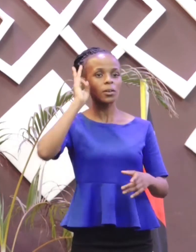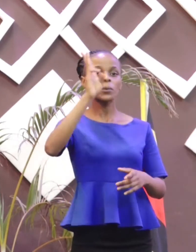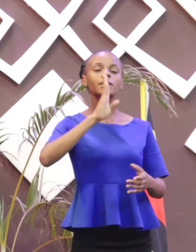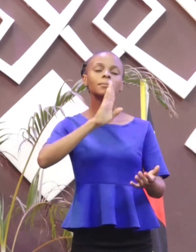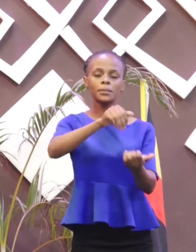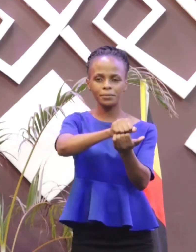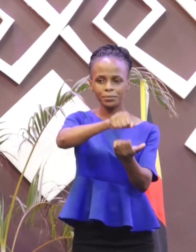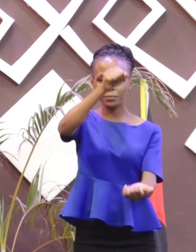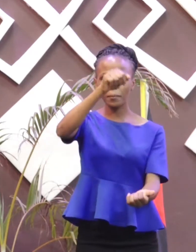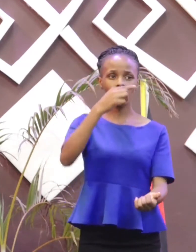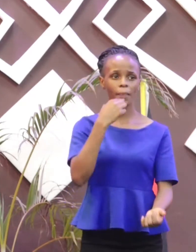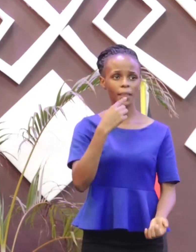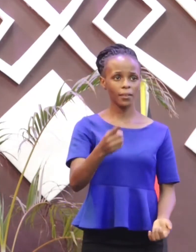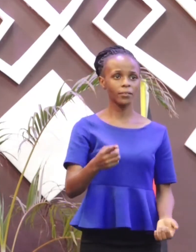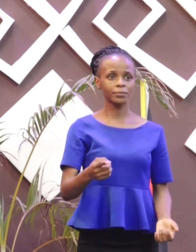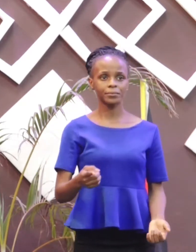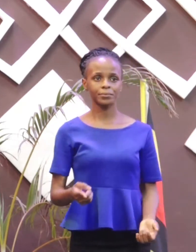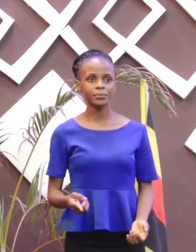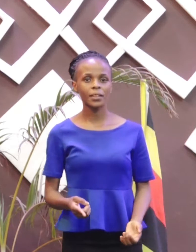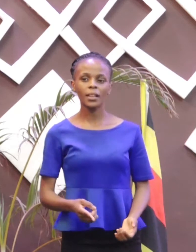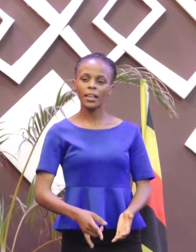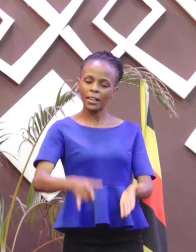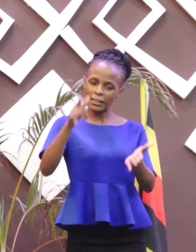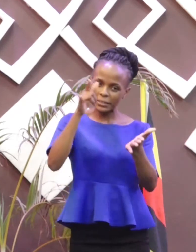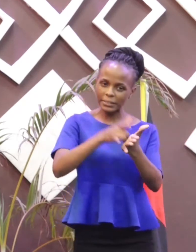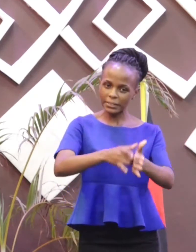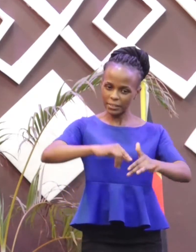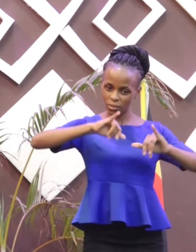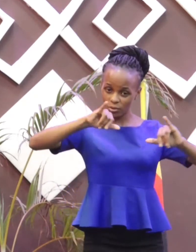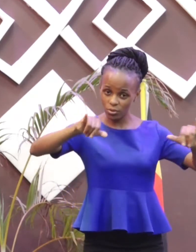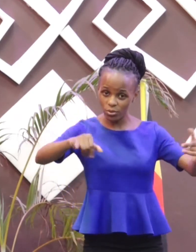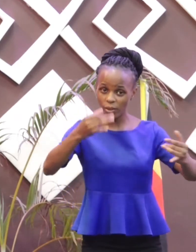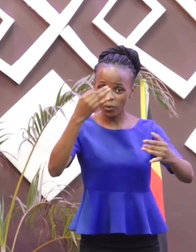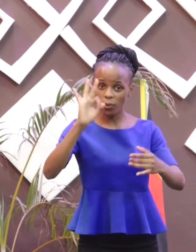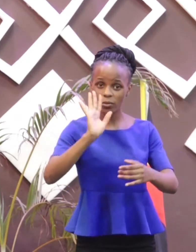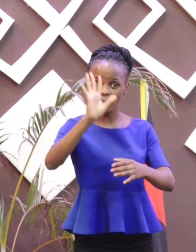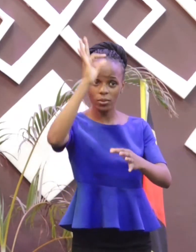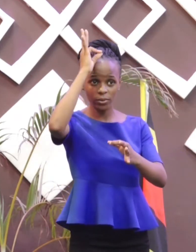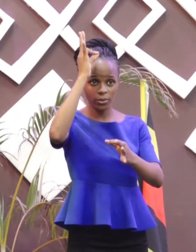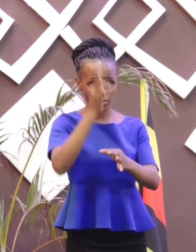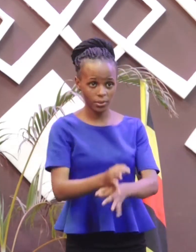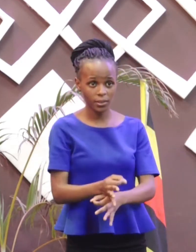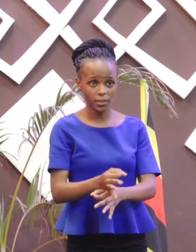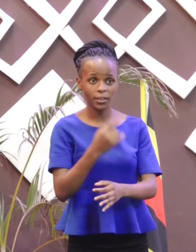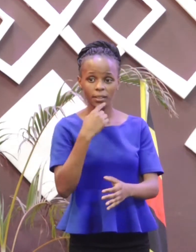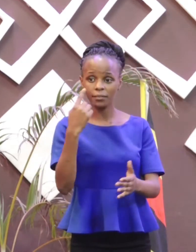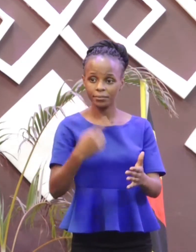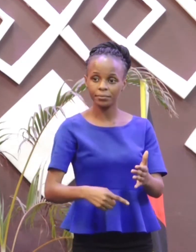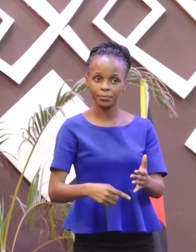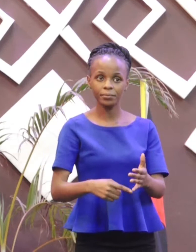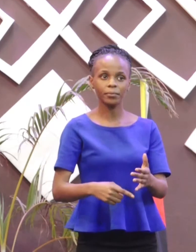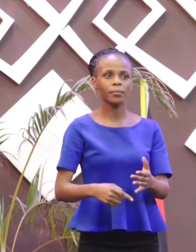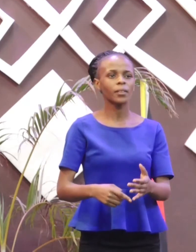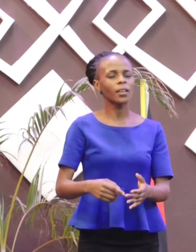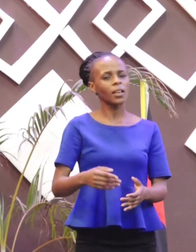Okay, so he says the testing. Actually, I'll read in mine. He says,